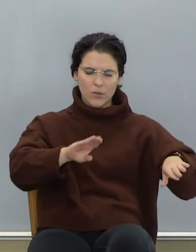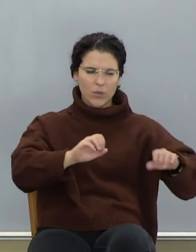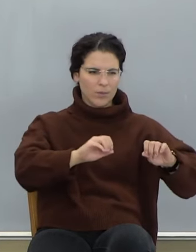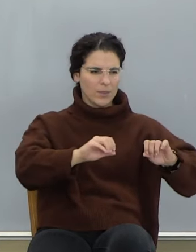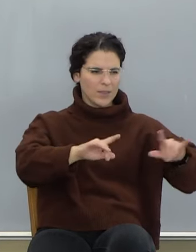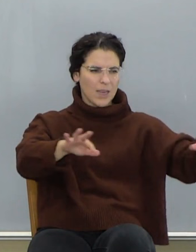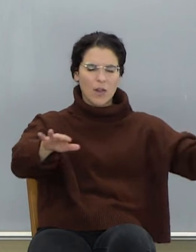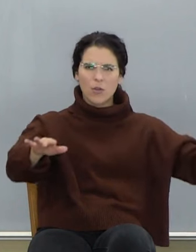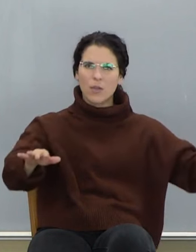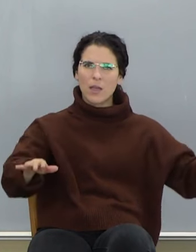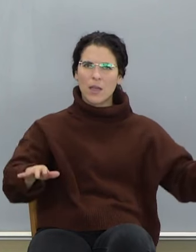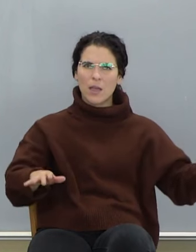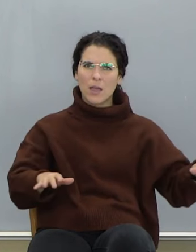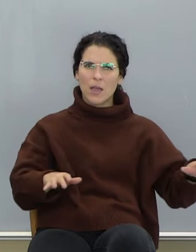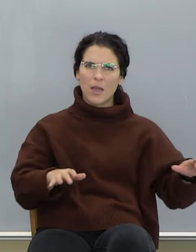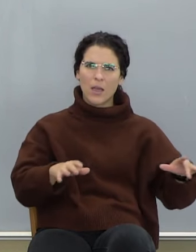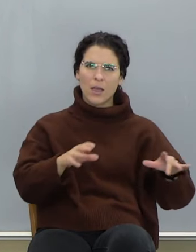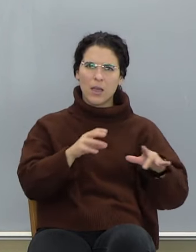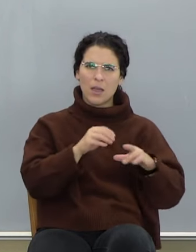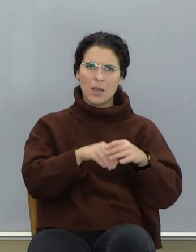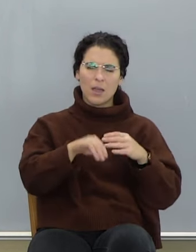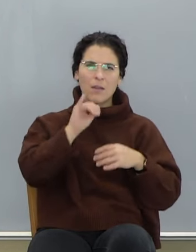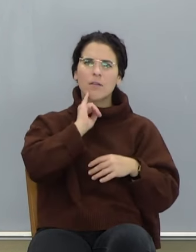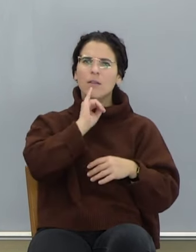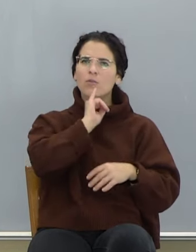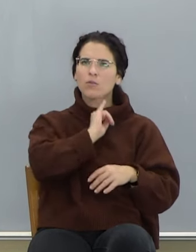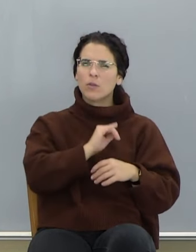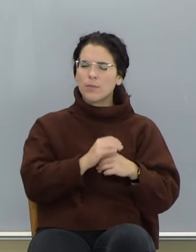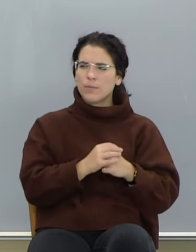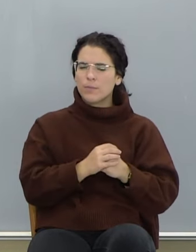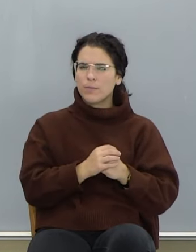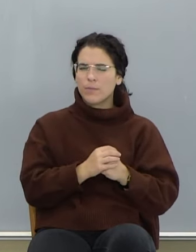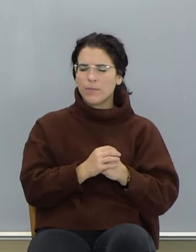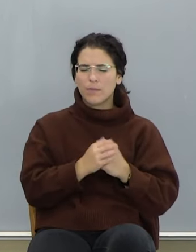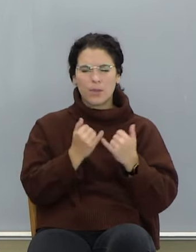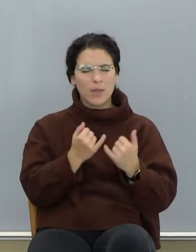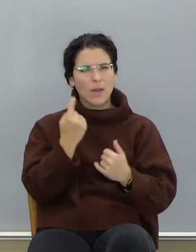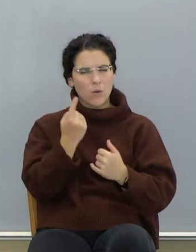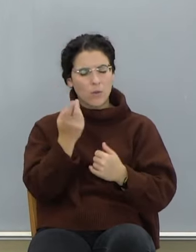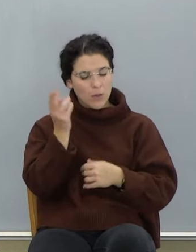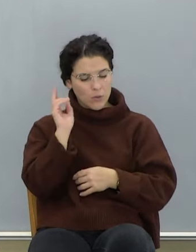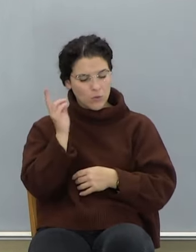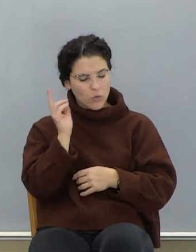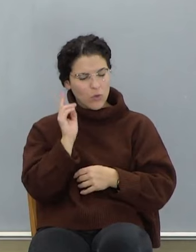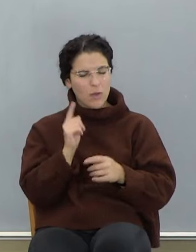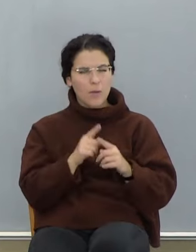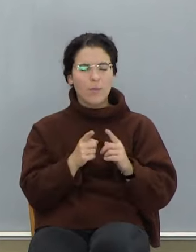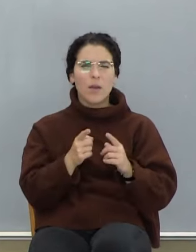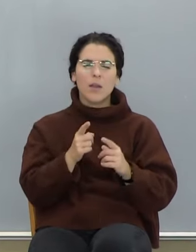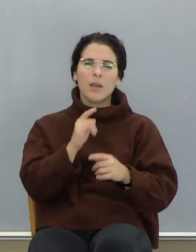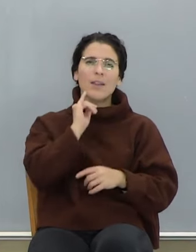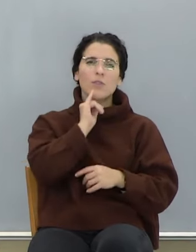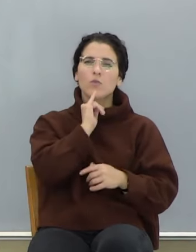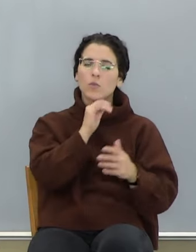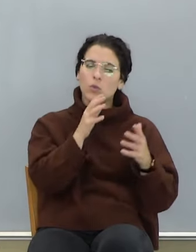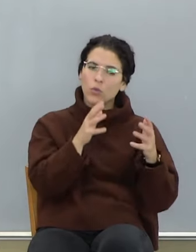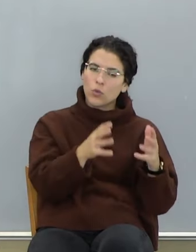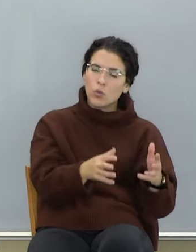scatter them in Israel. Not only historically did Israel lose